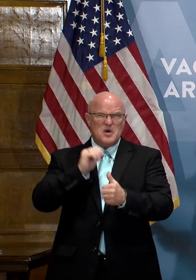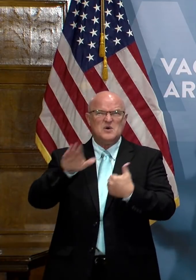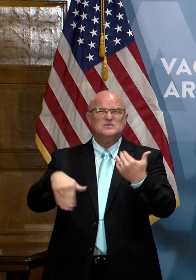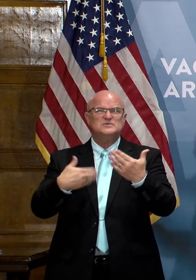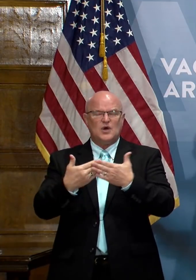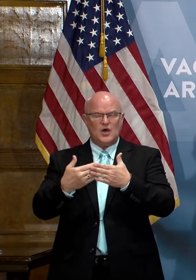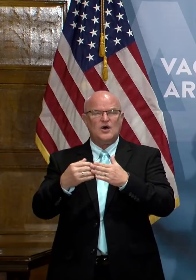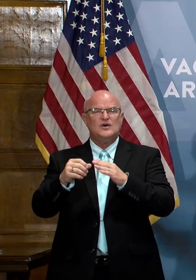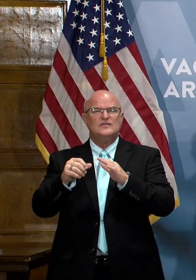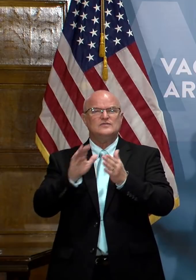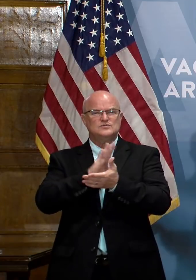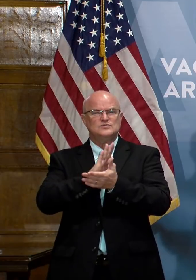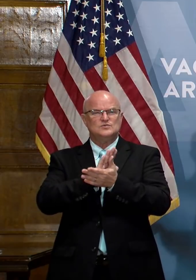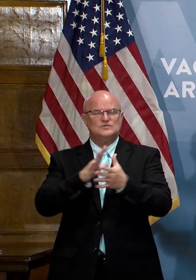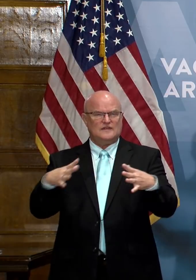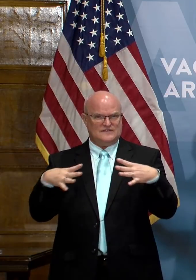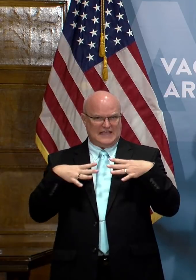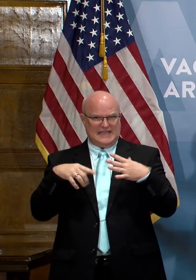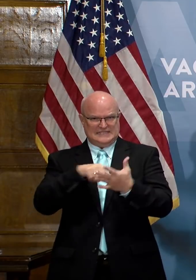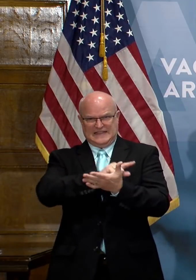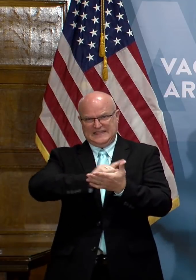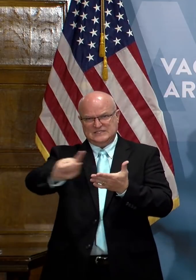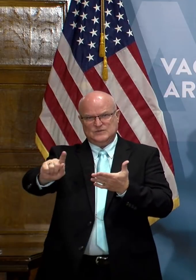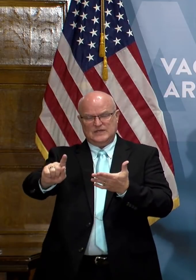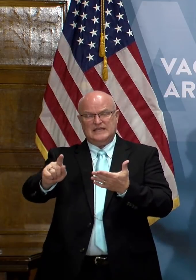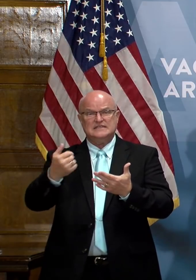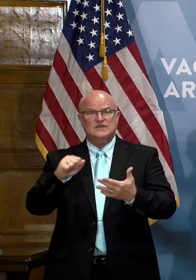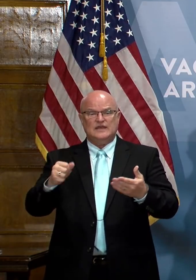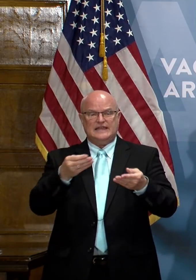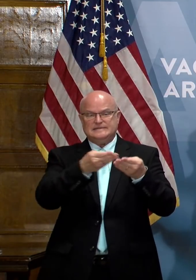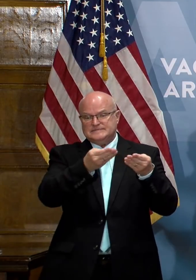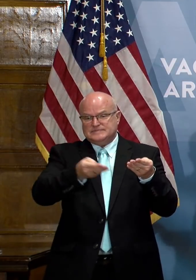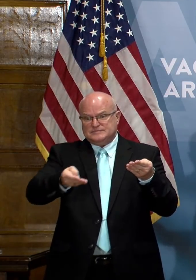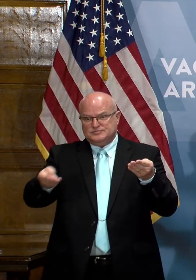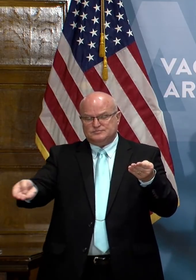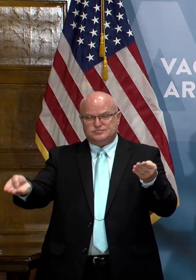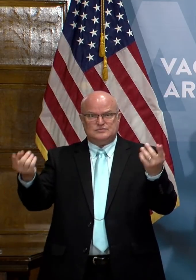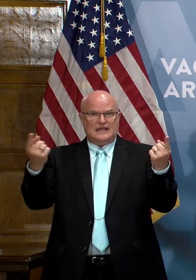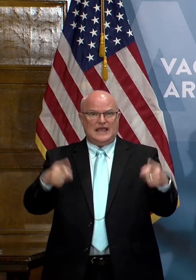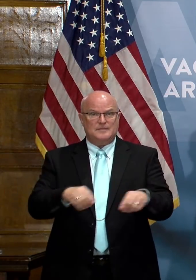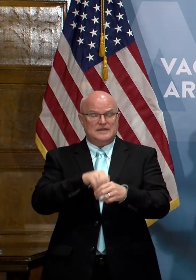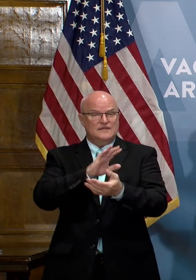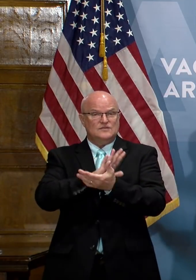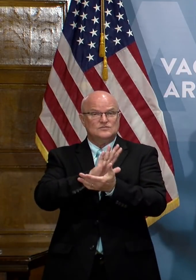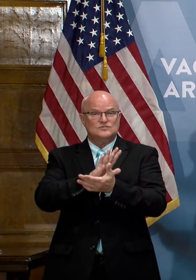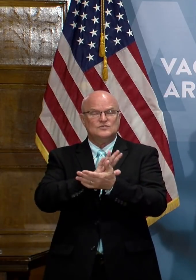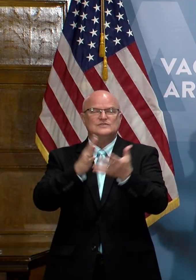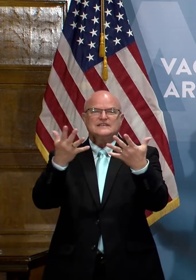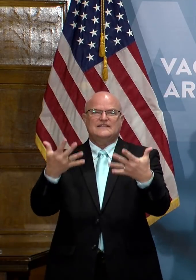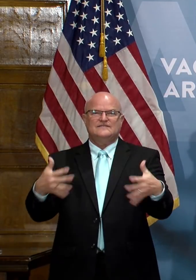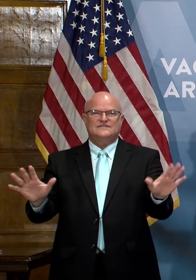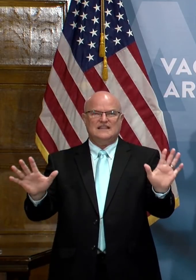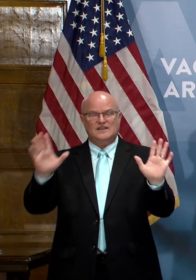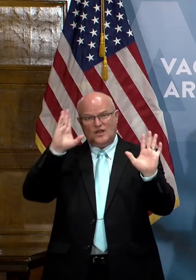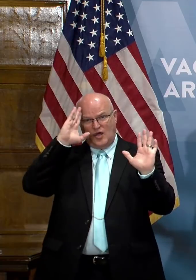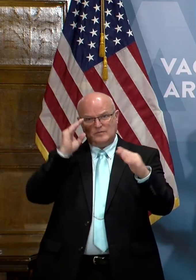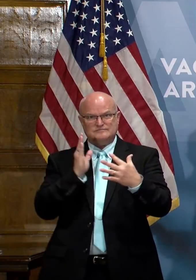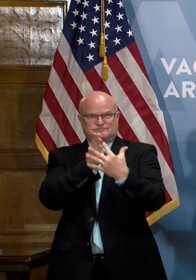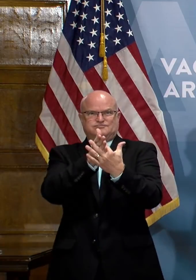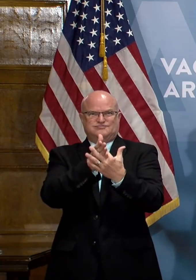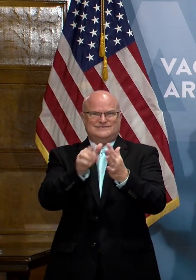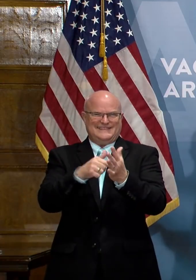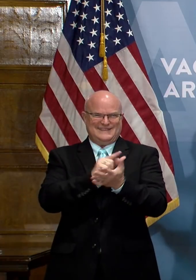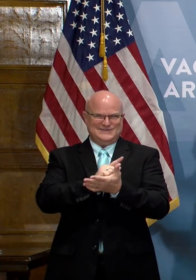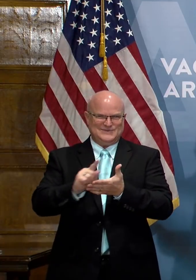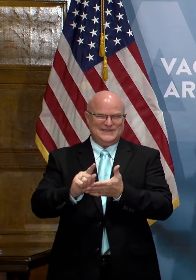around the state, are out this week. So any cycles of transmission that were underway in our schools hopefully will be interrupted this